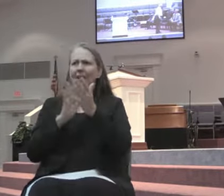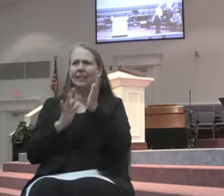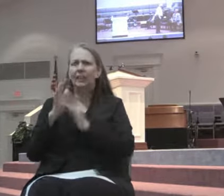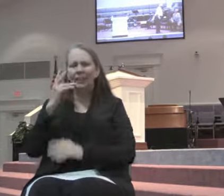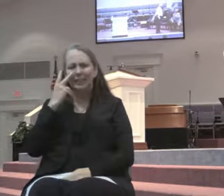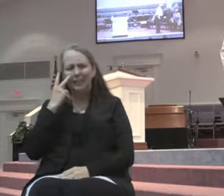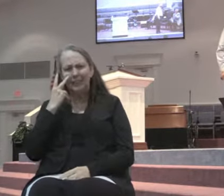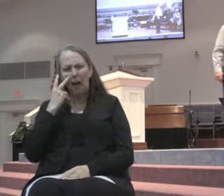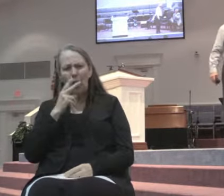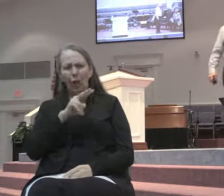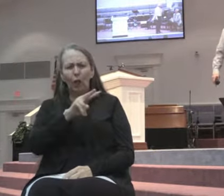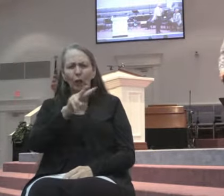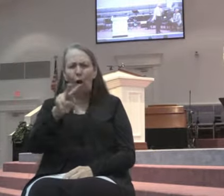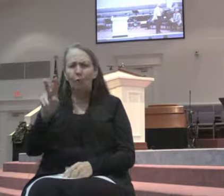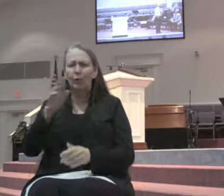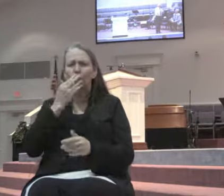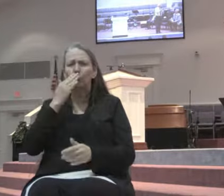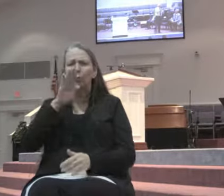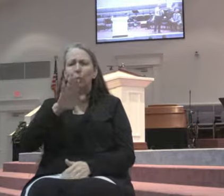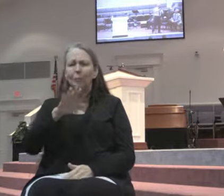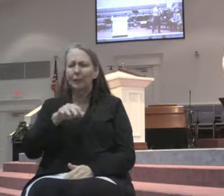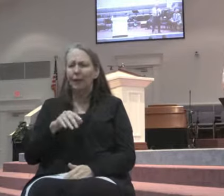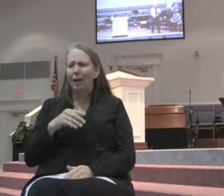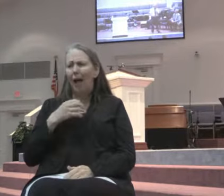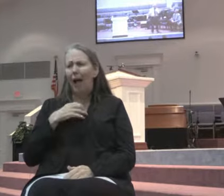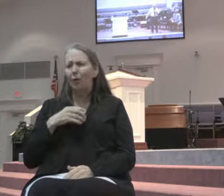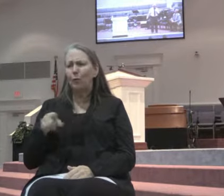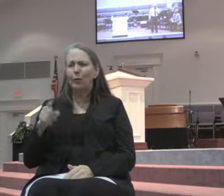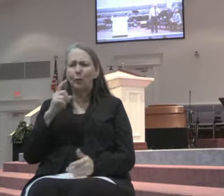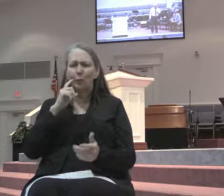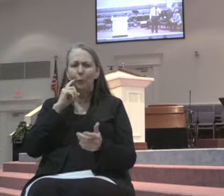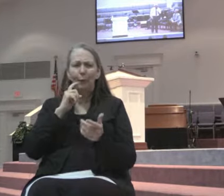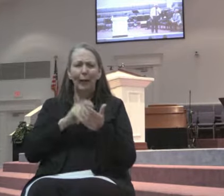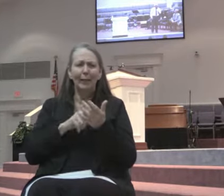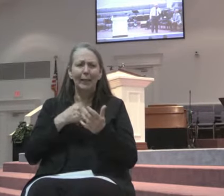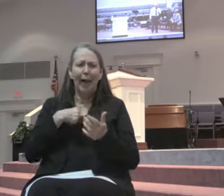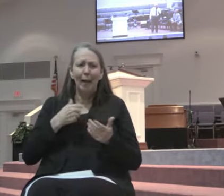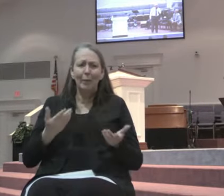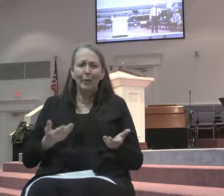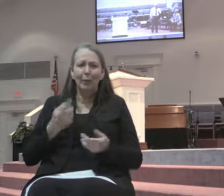know." I'm going to tell you something. If you people,